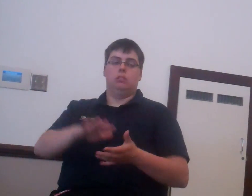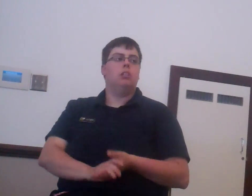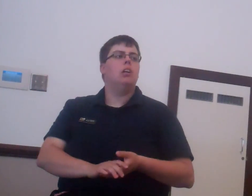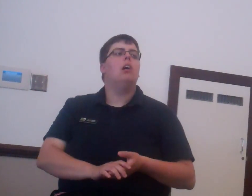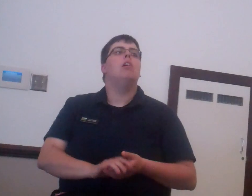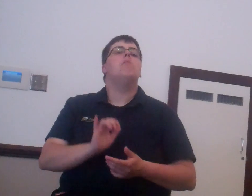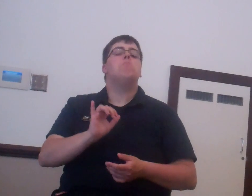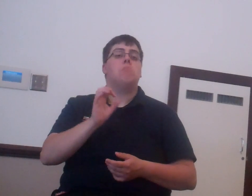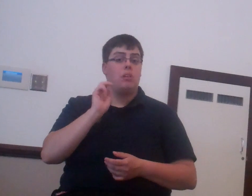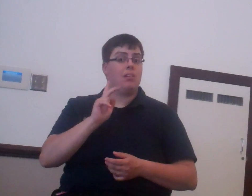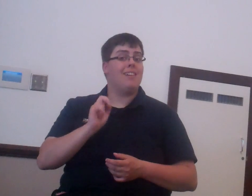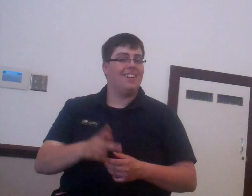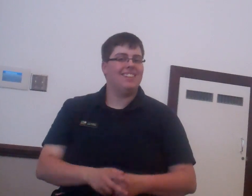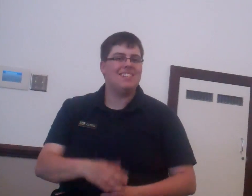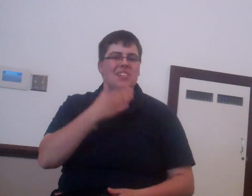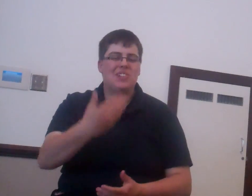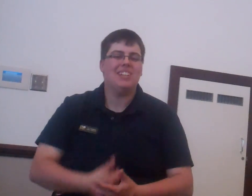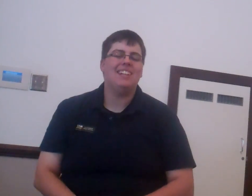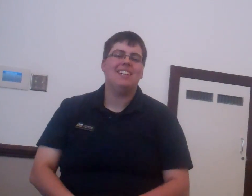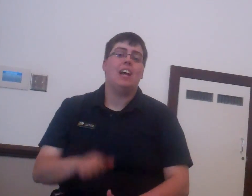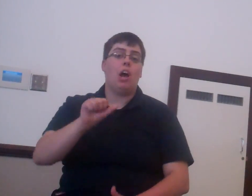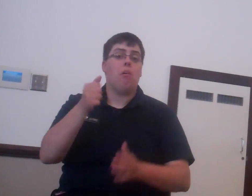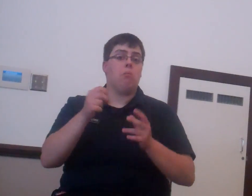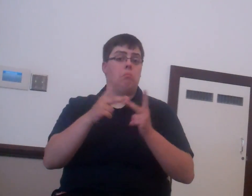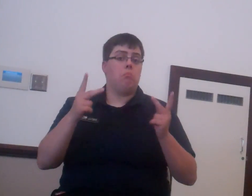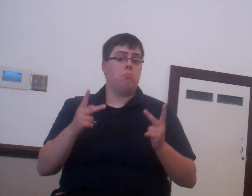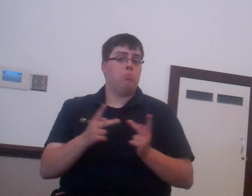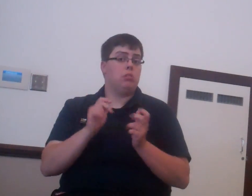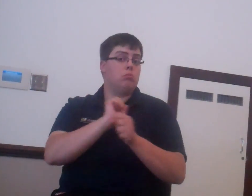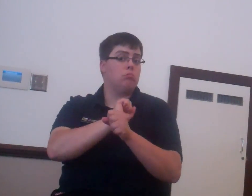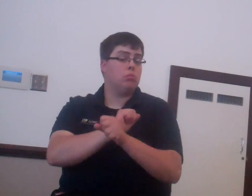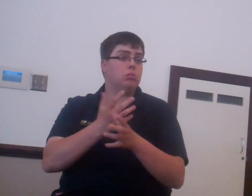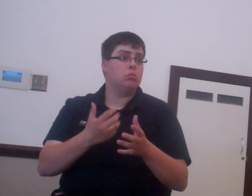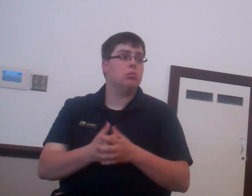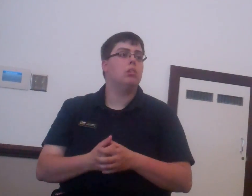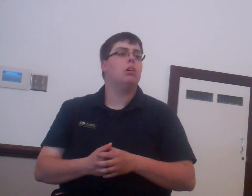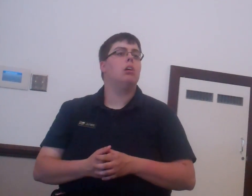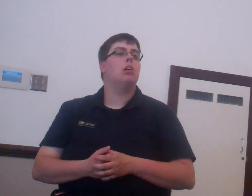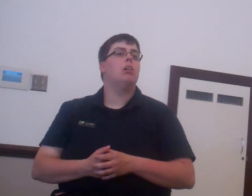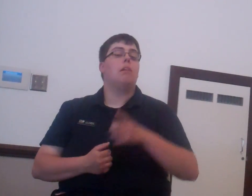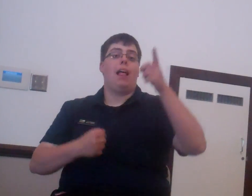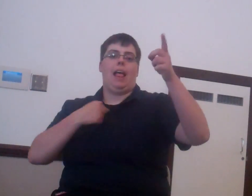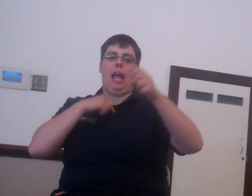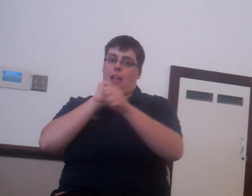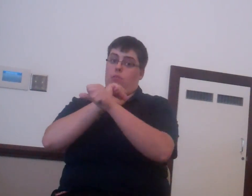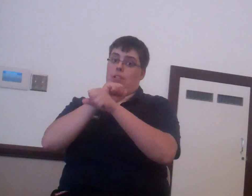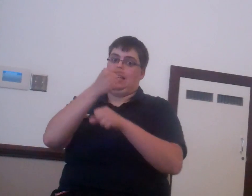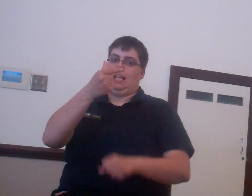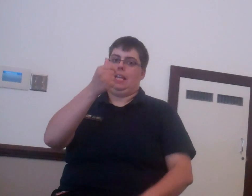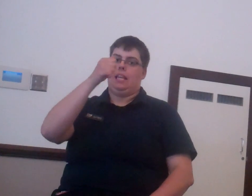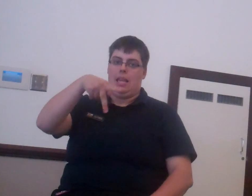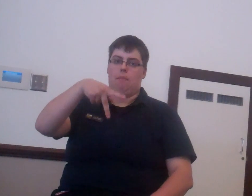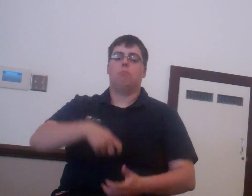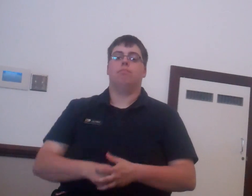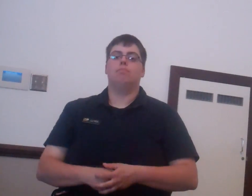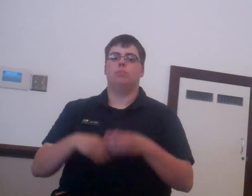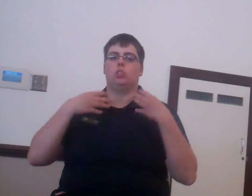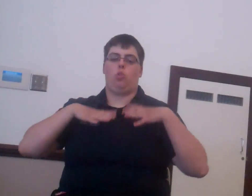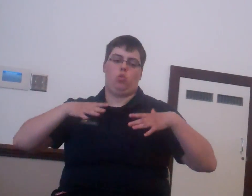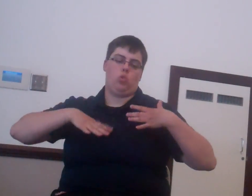Yeah. Okay. All right. Good. Other places that you work or work? Yeah. I work at the Gap. At the Gap. Right on. Nice to work with the Gap. Do you have a folding